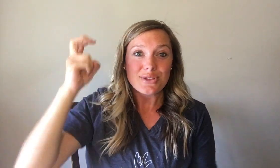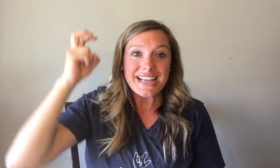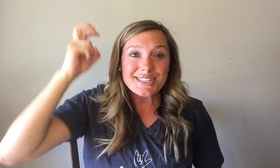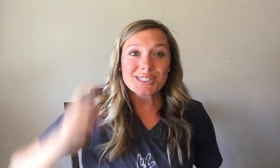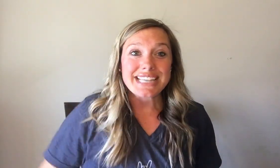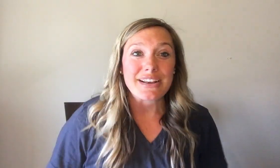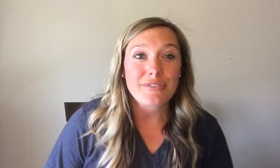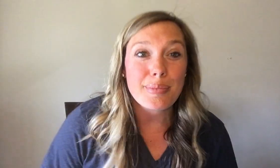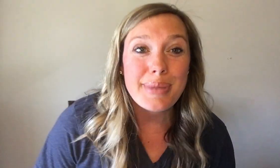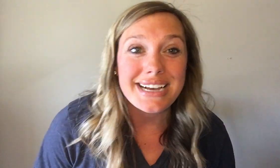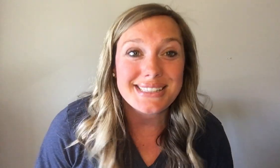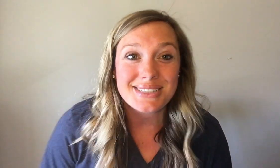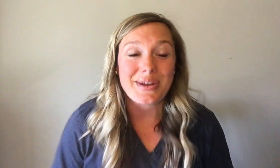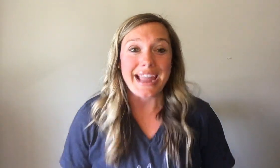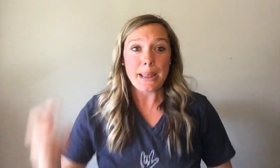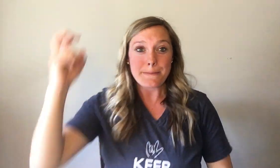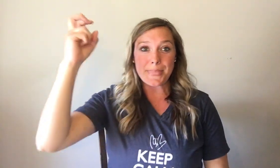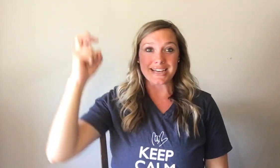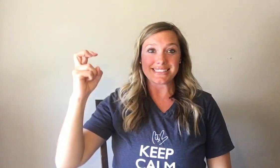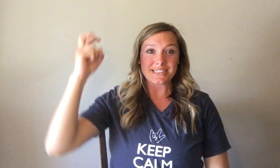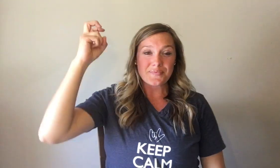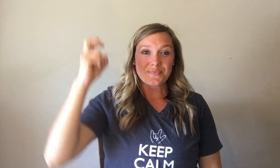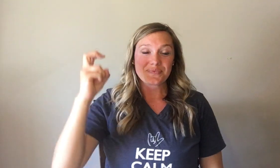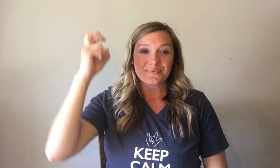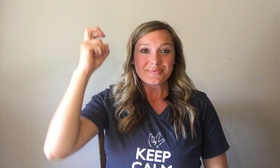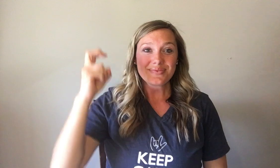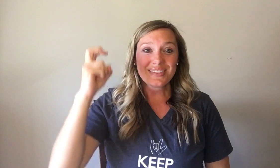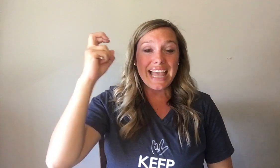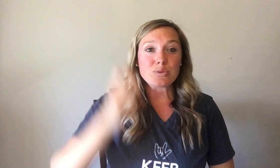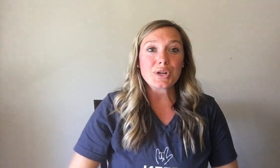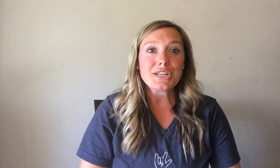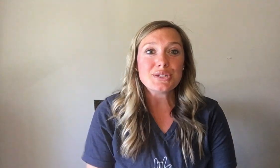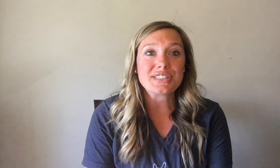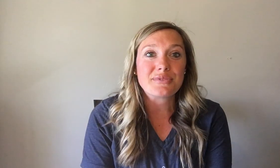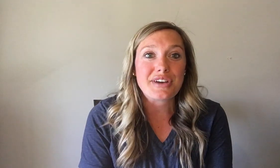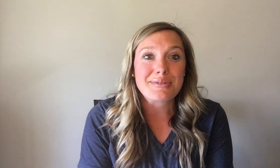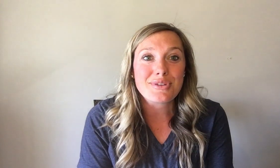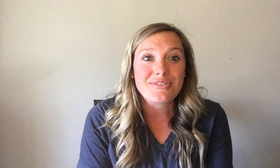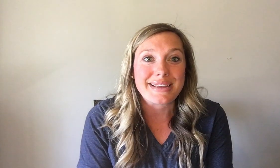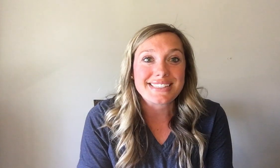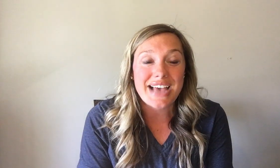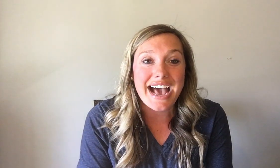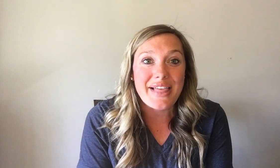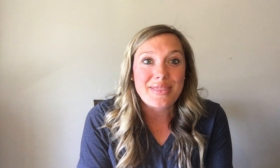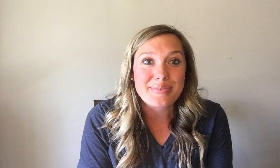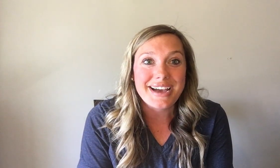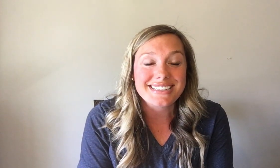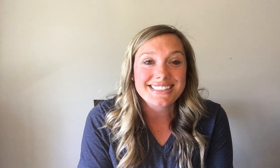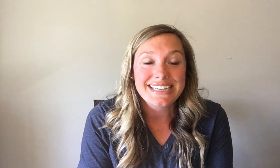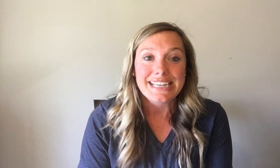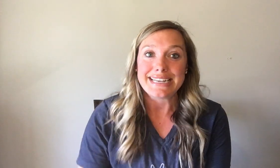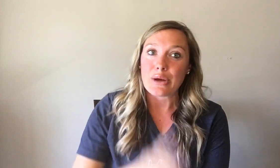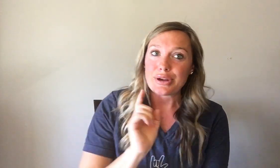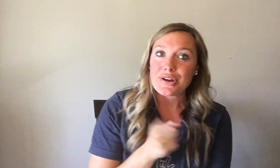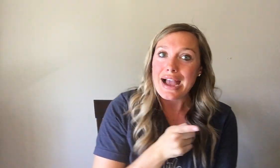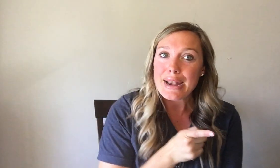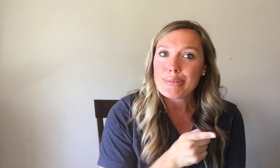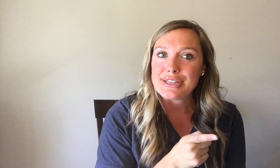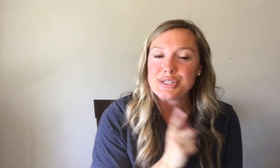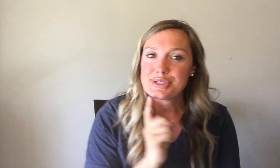that's our sign for bus, okay? Bus. And we're gonna do some fun movements on the bus. Now, when you're on a bus, you're